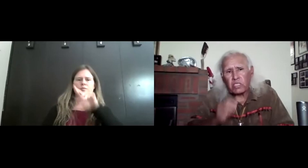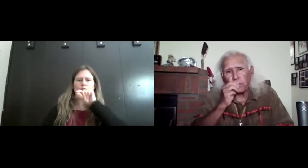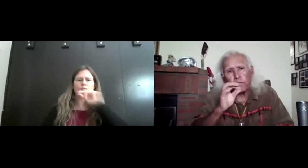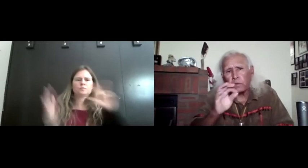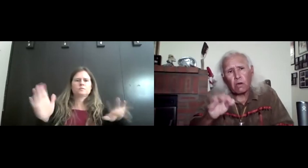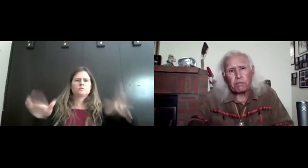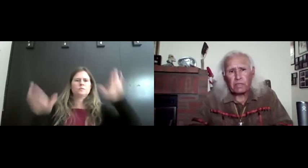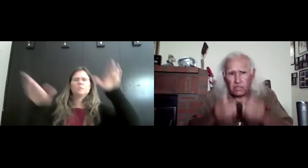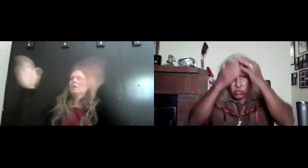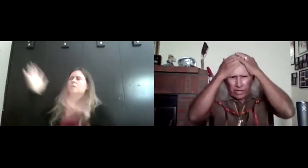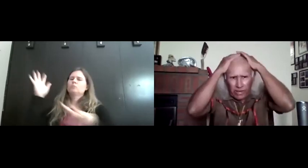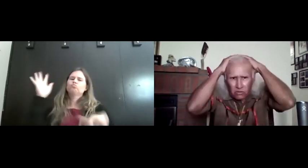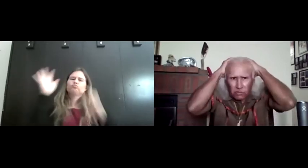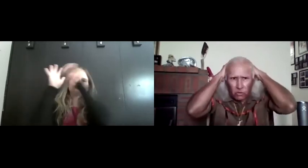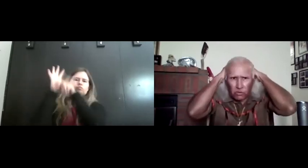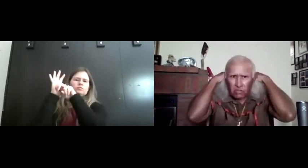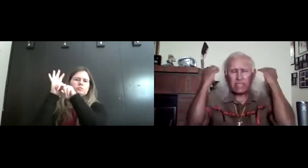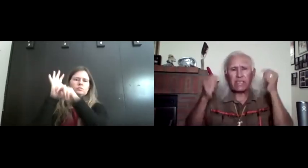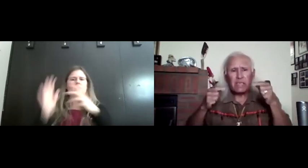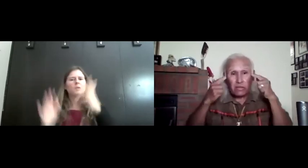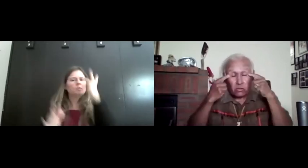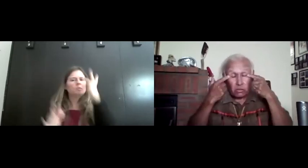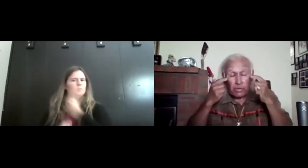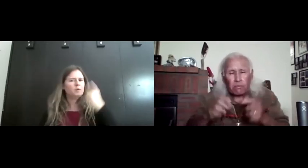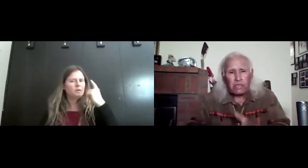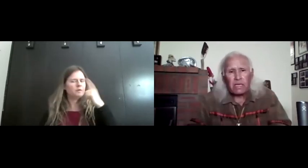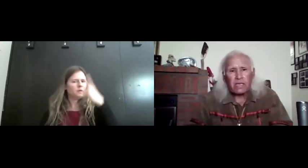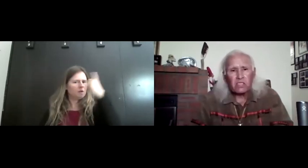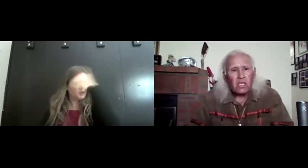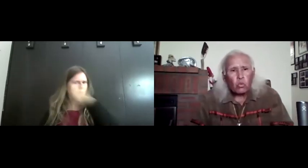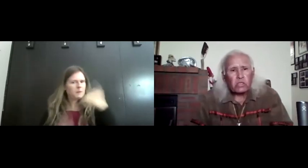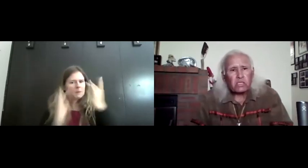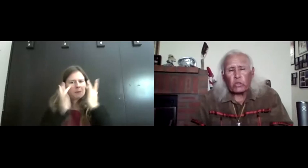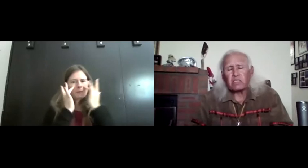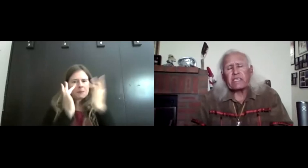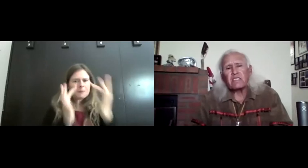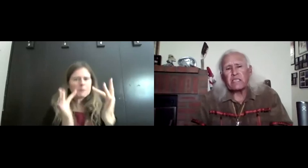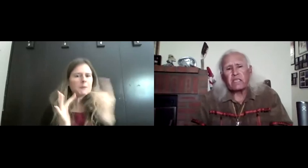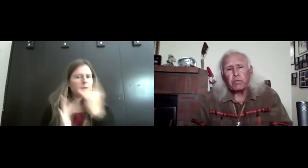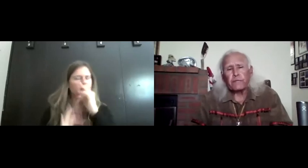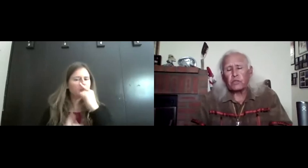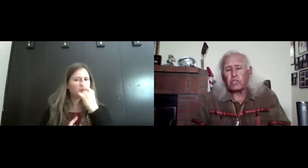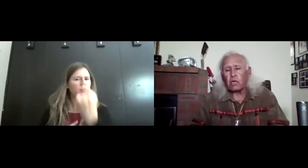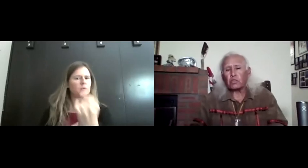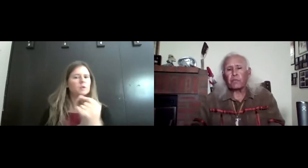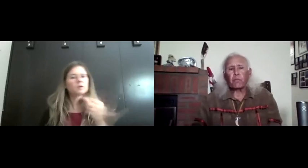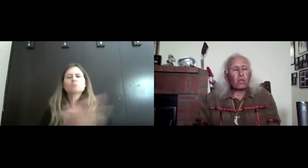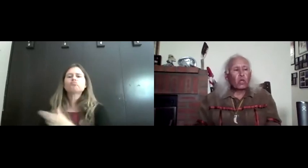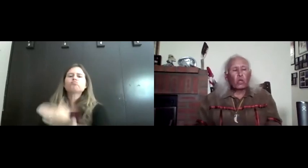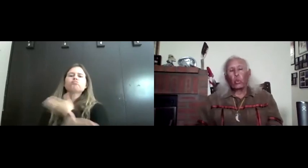with his beautiful long beak, his round, smooth, slick head, and those little brown beady eyes, was whistling and singing beautiful